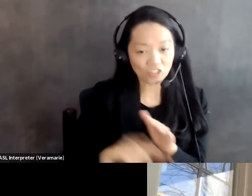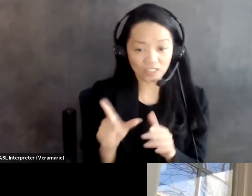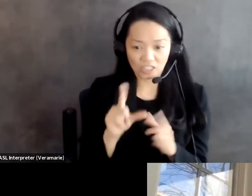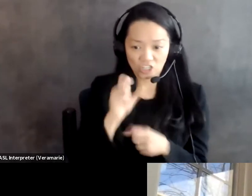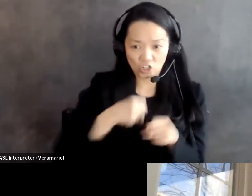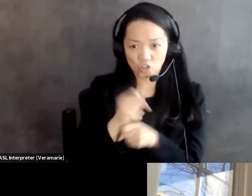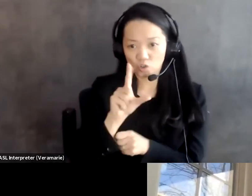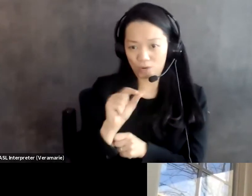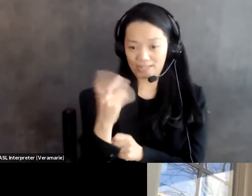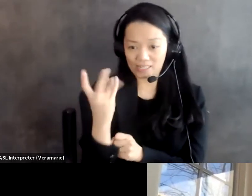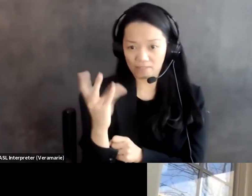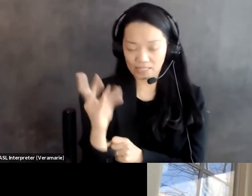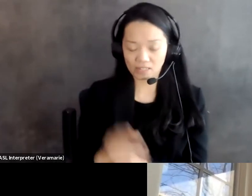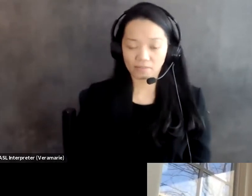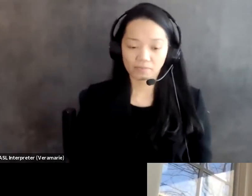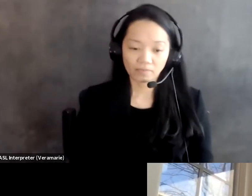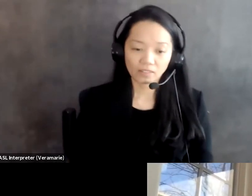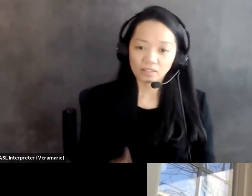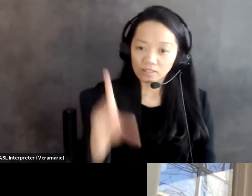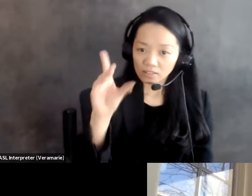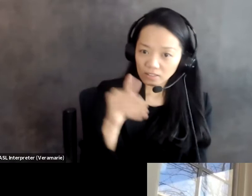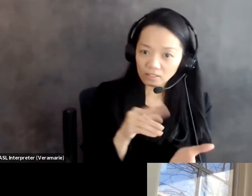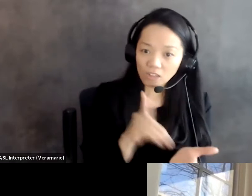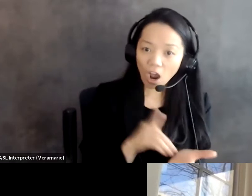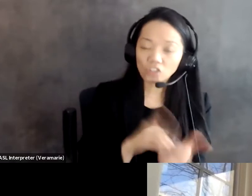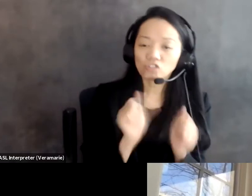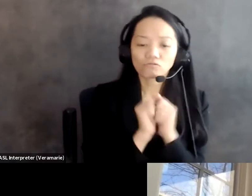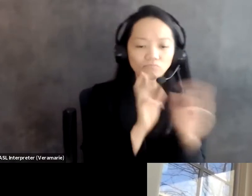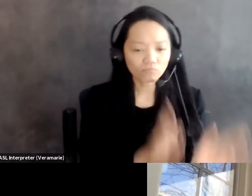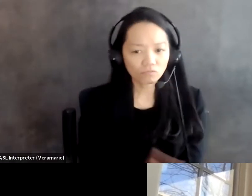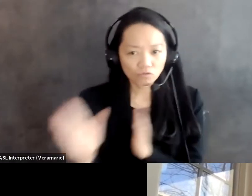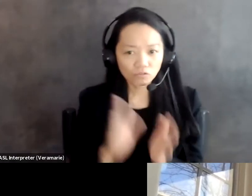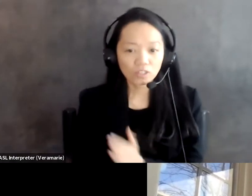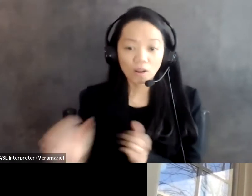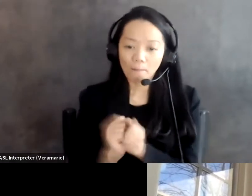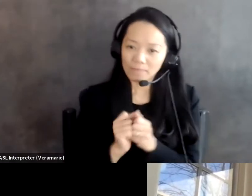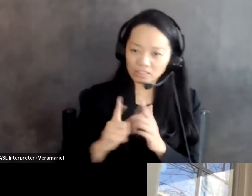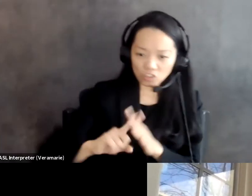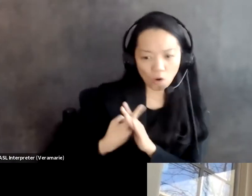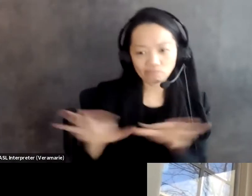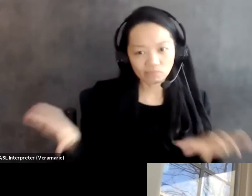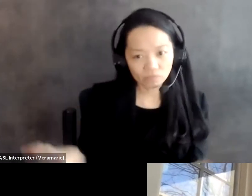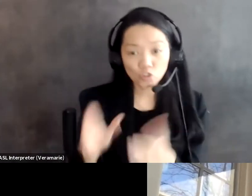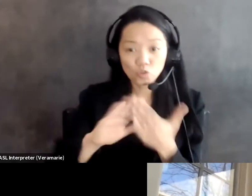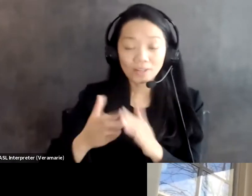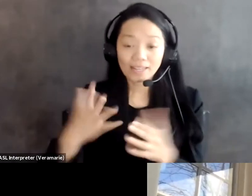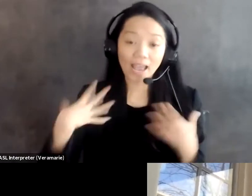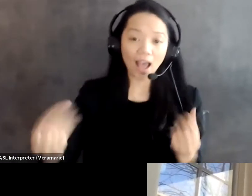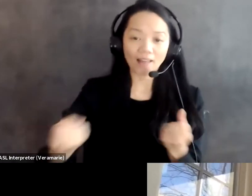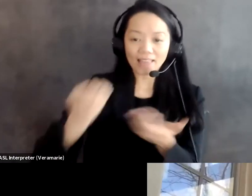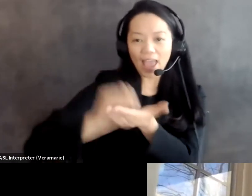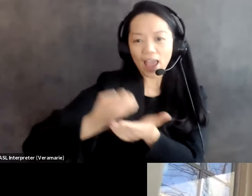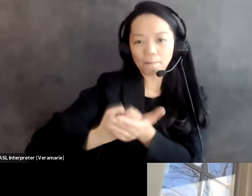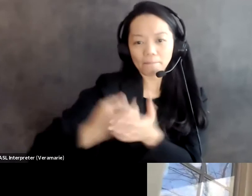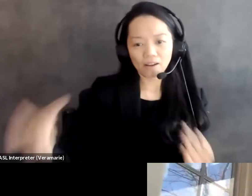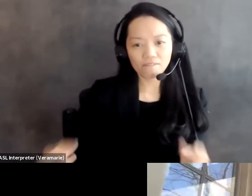2017. Dr. Ansel leads Rush's strategy to be a catalyst for community health and economic